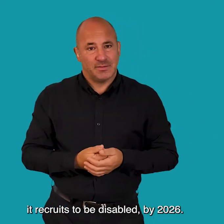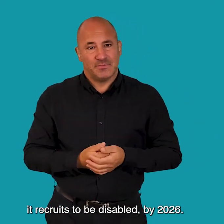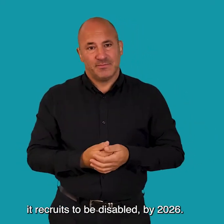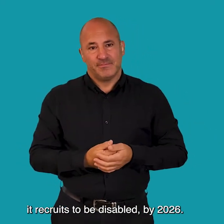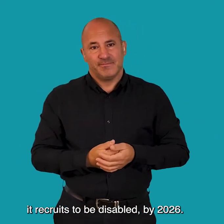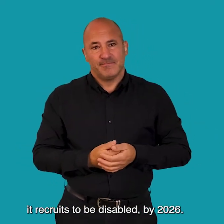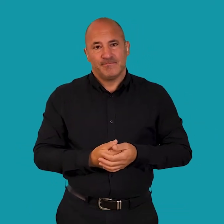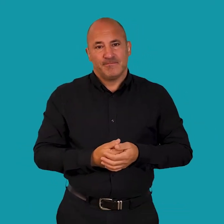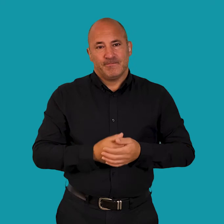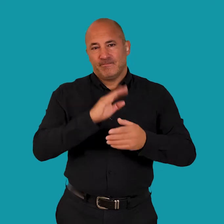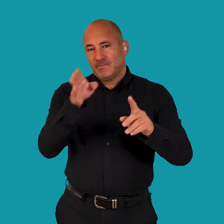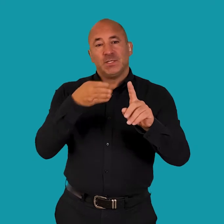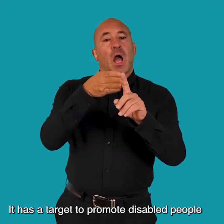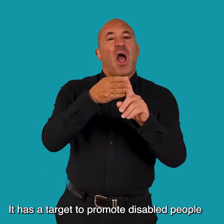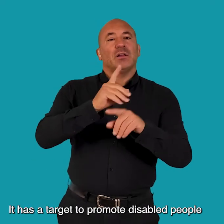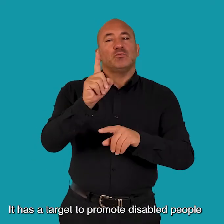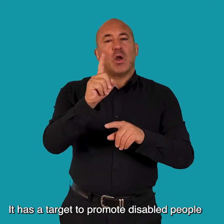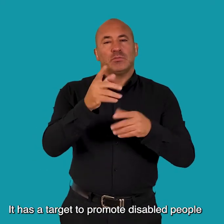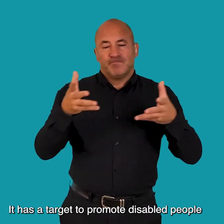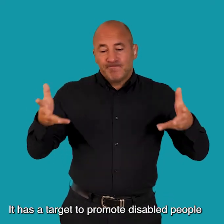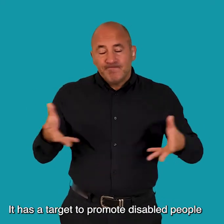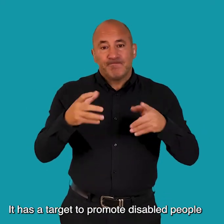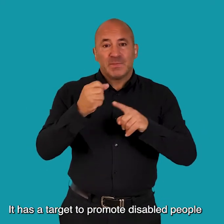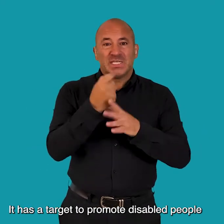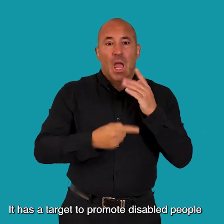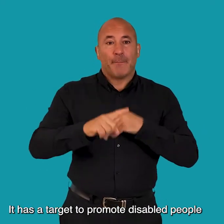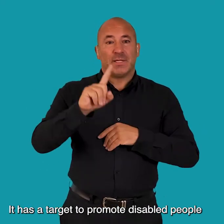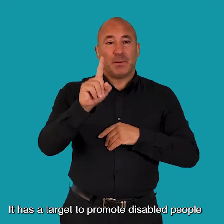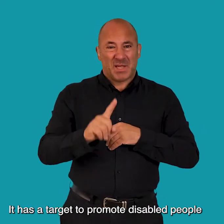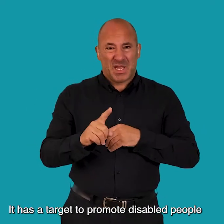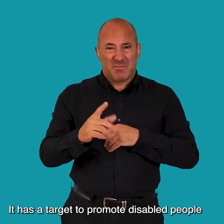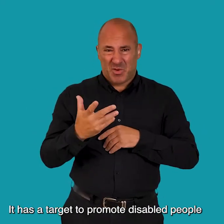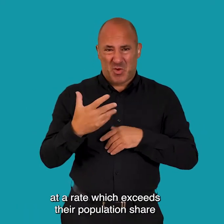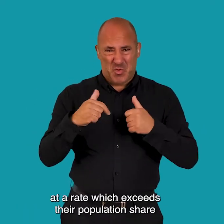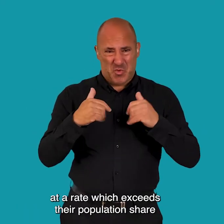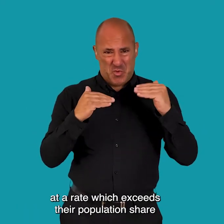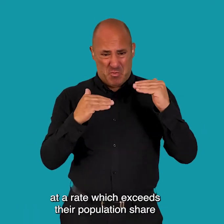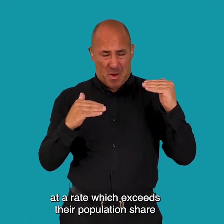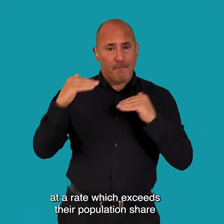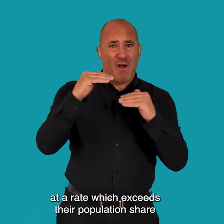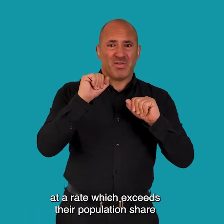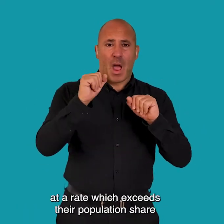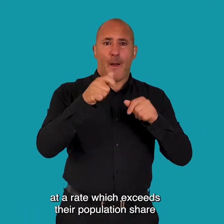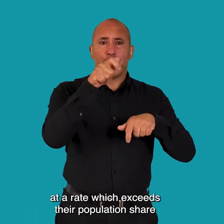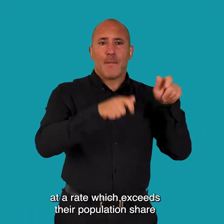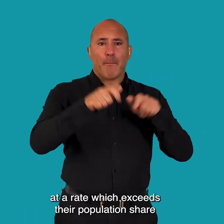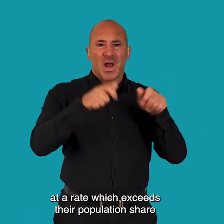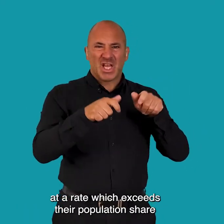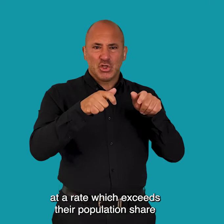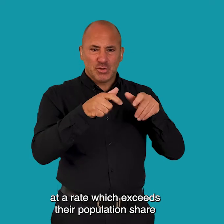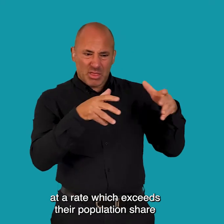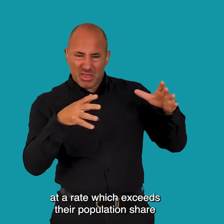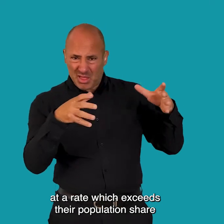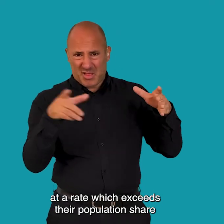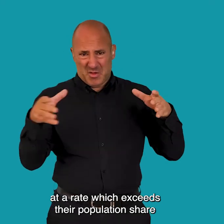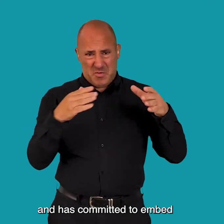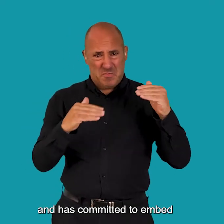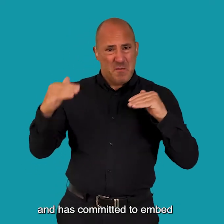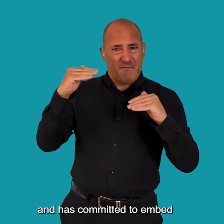2026. It has a target to promote disabled people at a rate which exceeds their population share and has committed